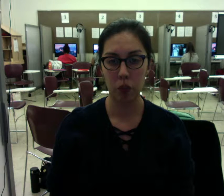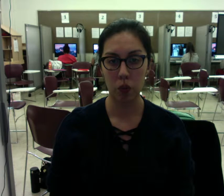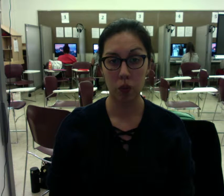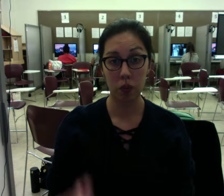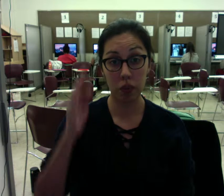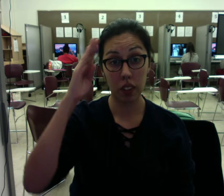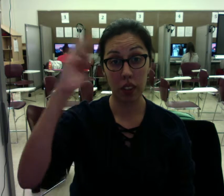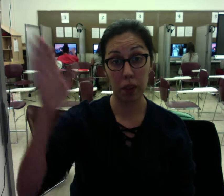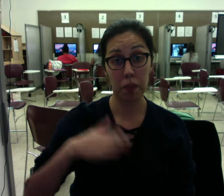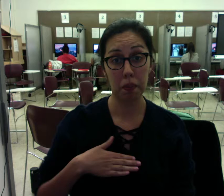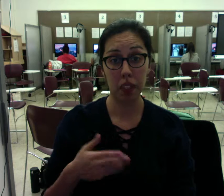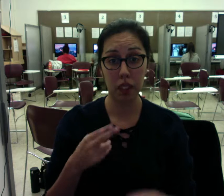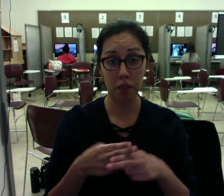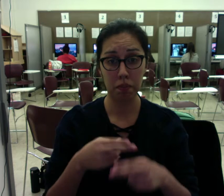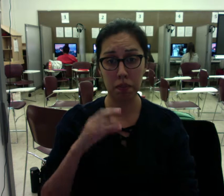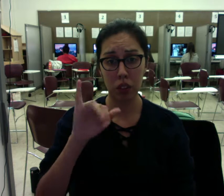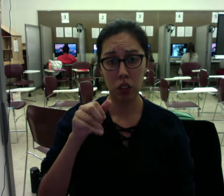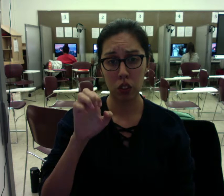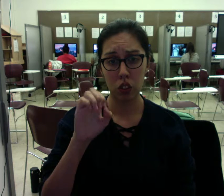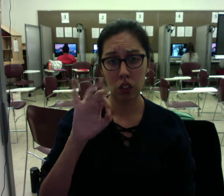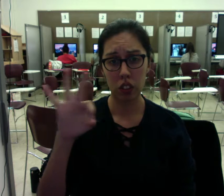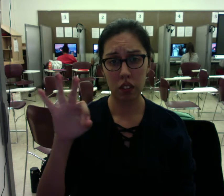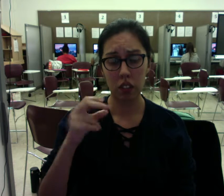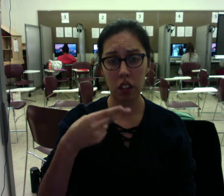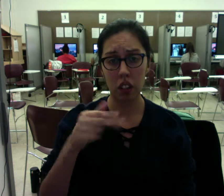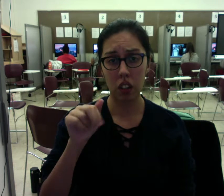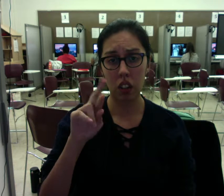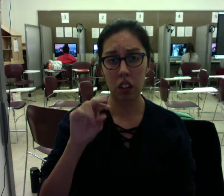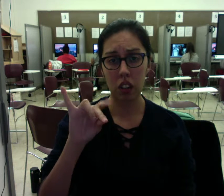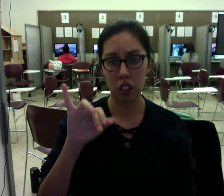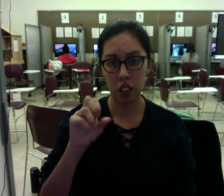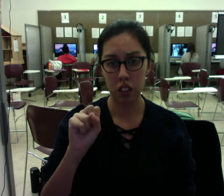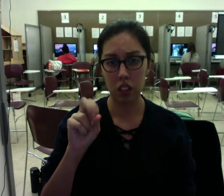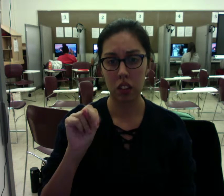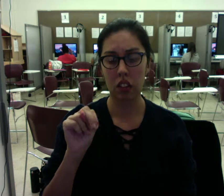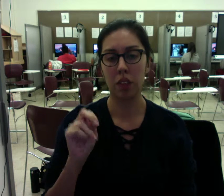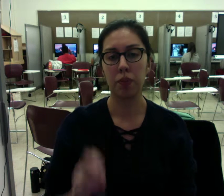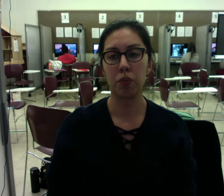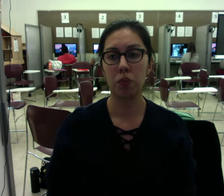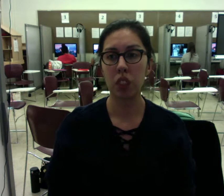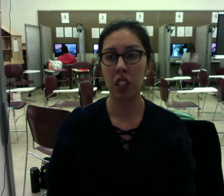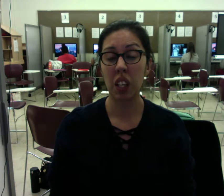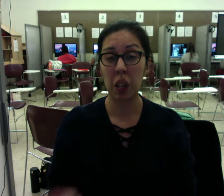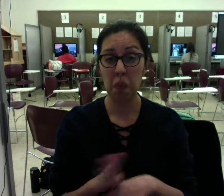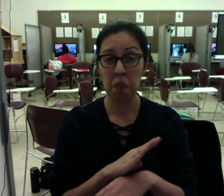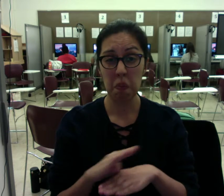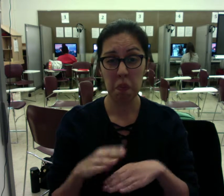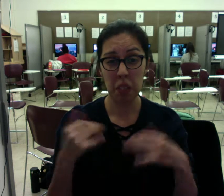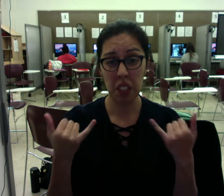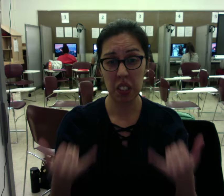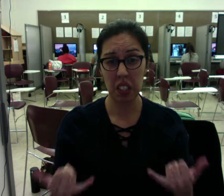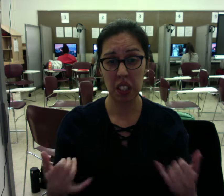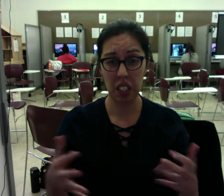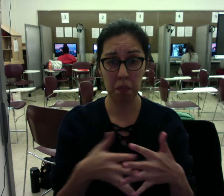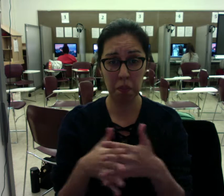Hello, my name is Jeff Hardison. You know, in corporate America today, probably the largest single expense that any business has is its